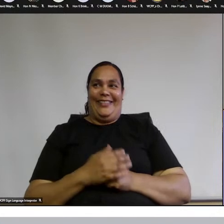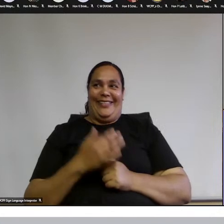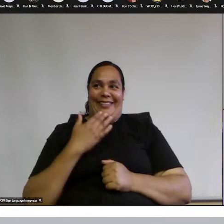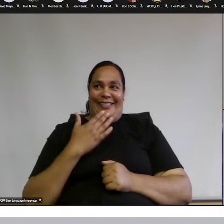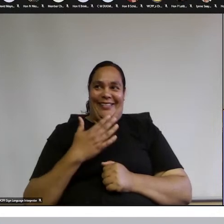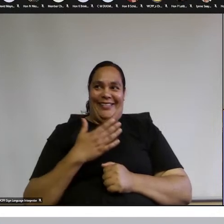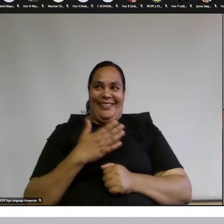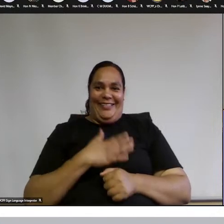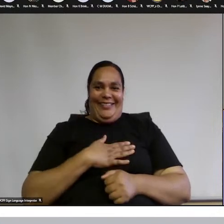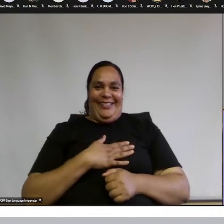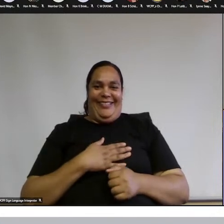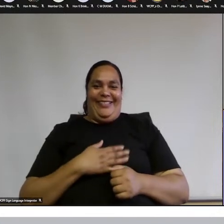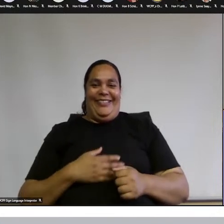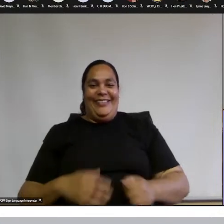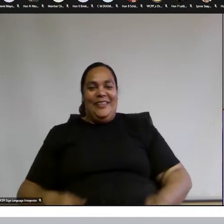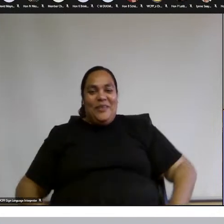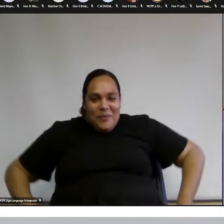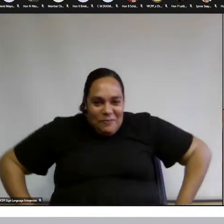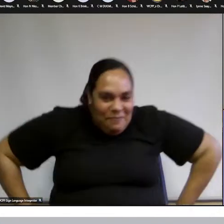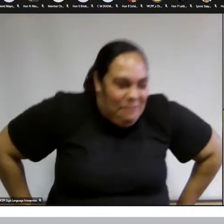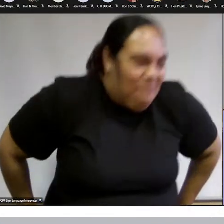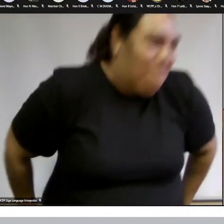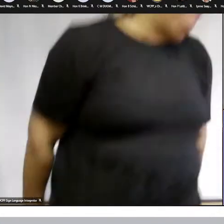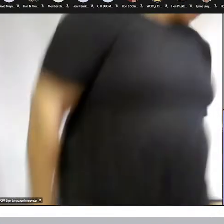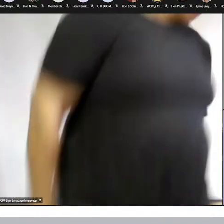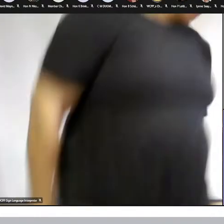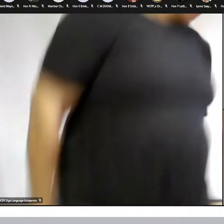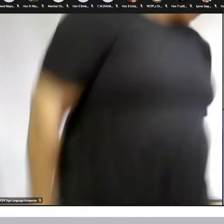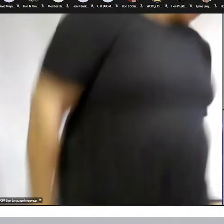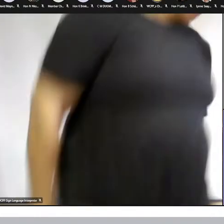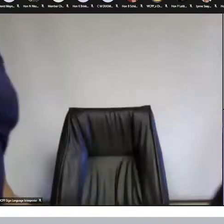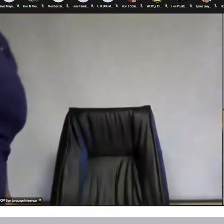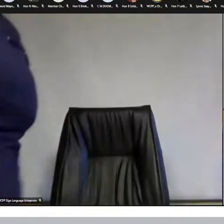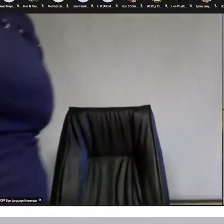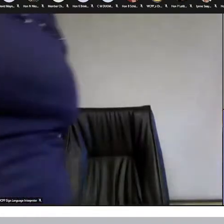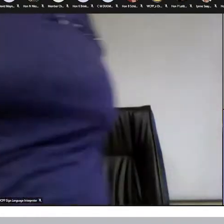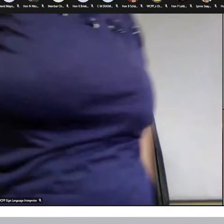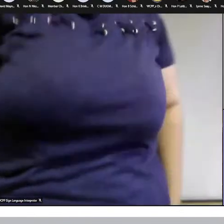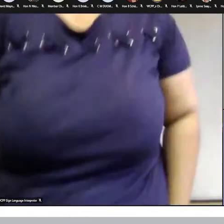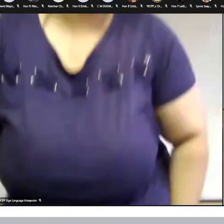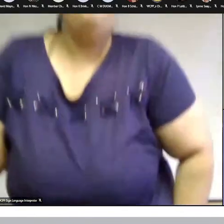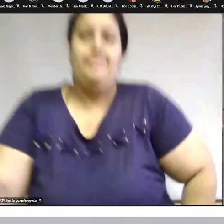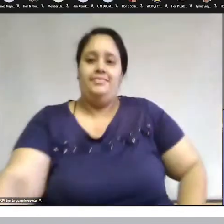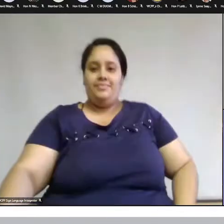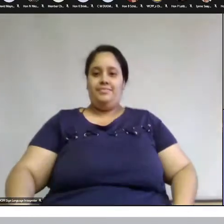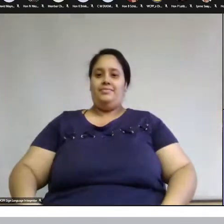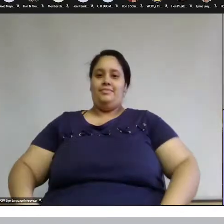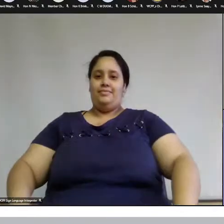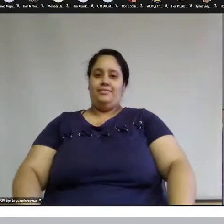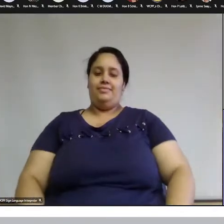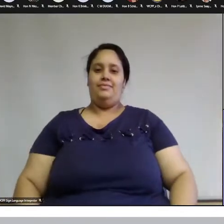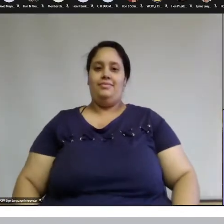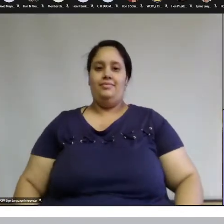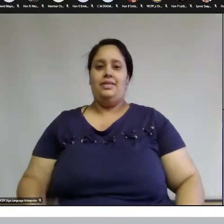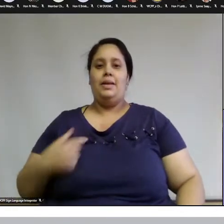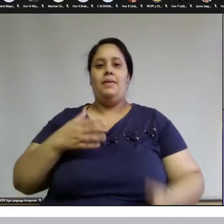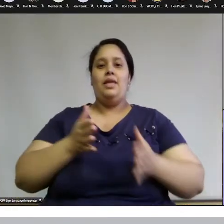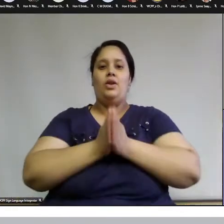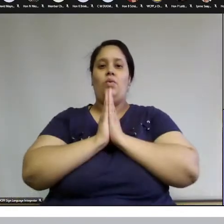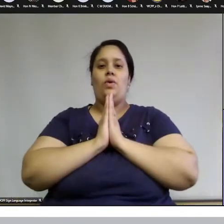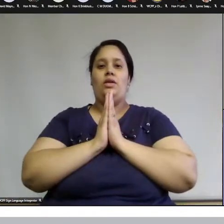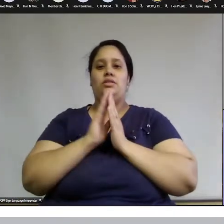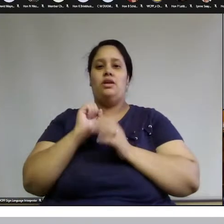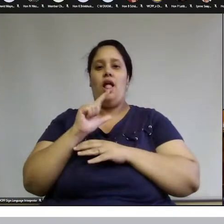every cooperation we get from every member. May I then request the Al-Jama to